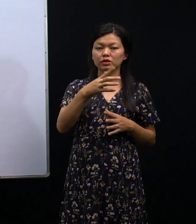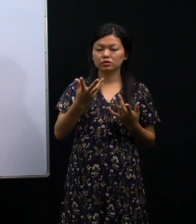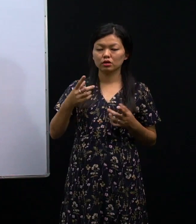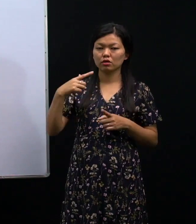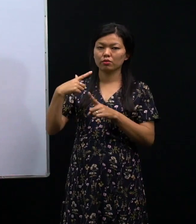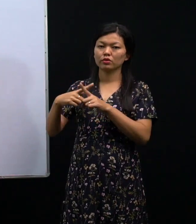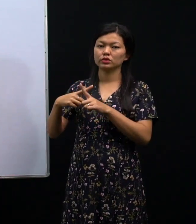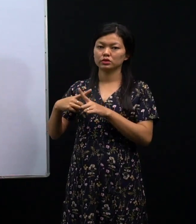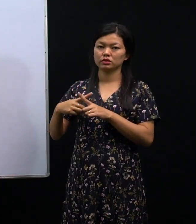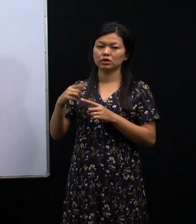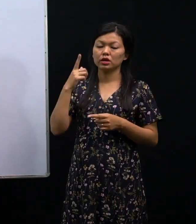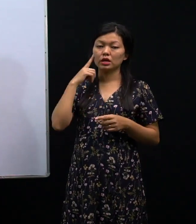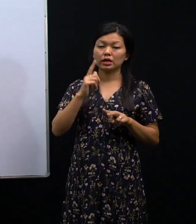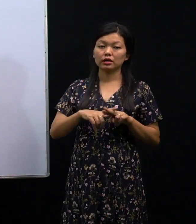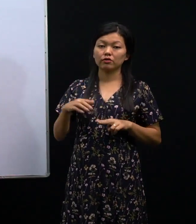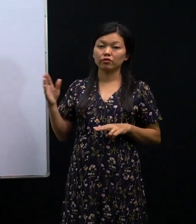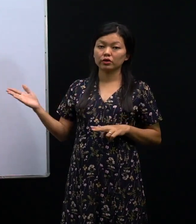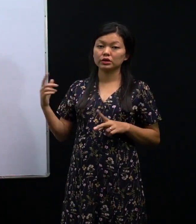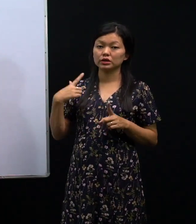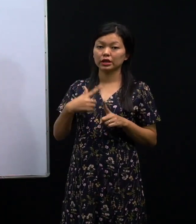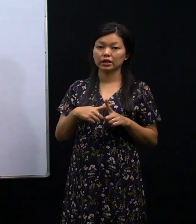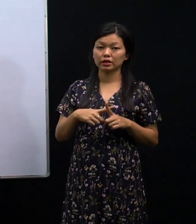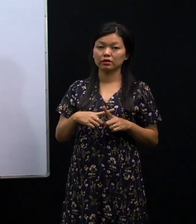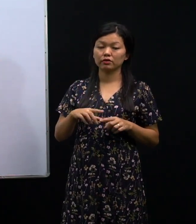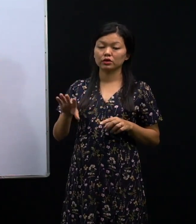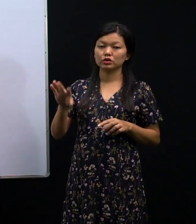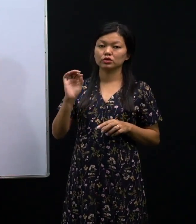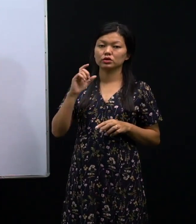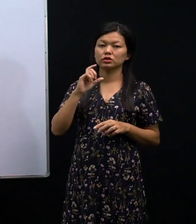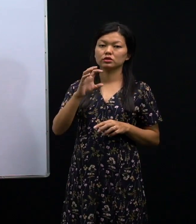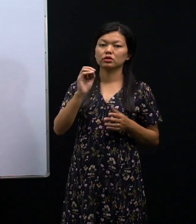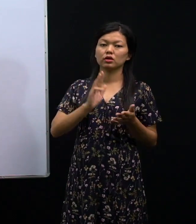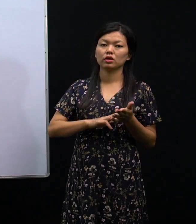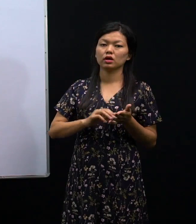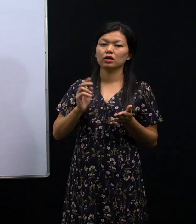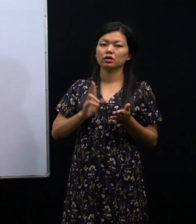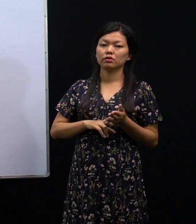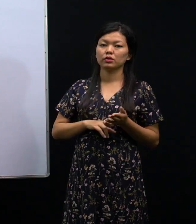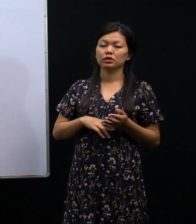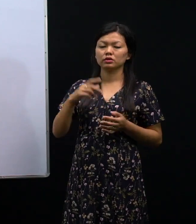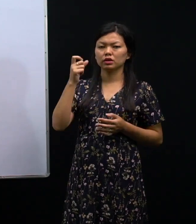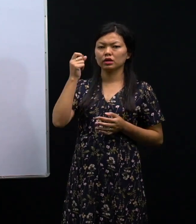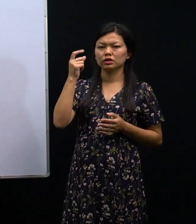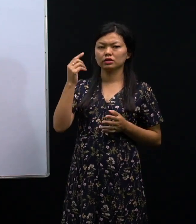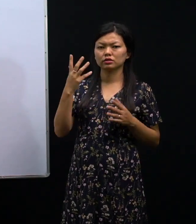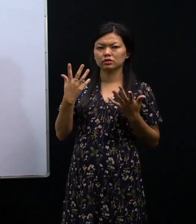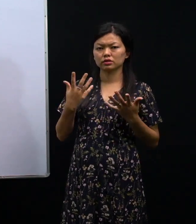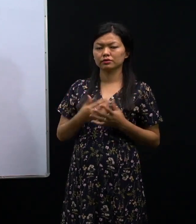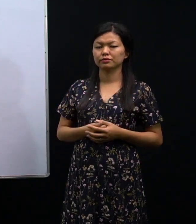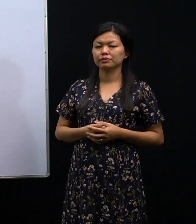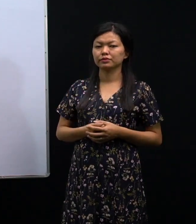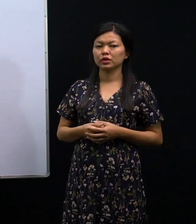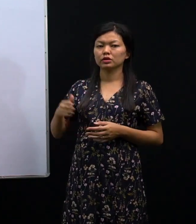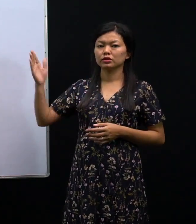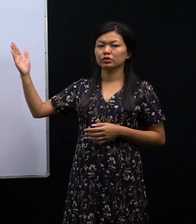negative. If that is negative, which is choose the common one, then other will be positive. Understand? It's vice versa. Please.